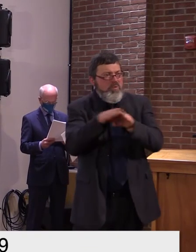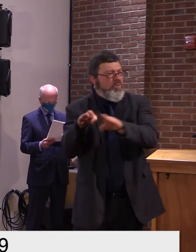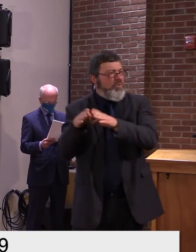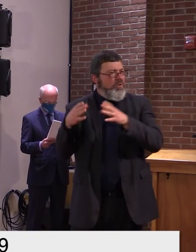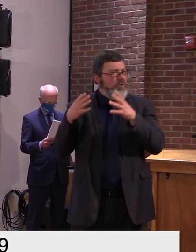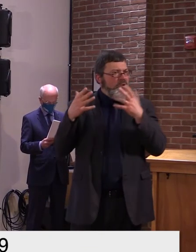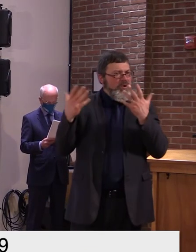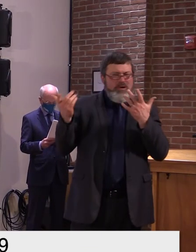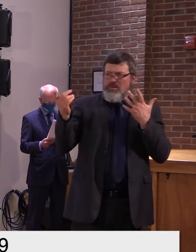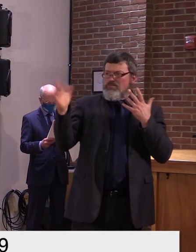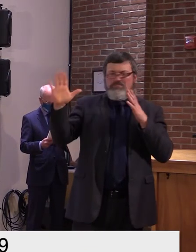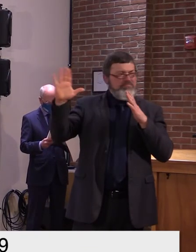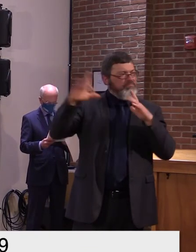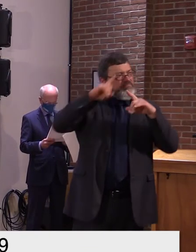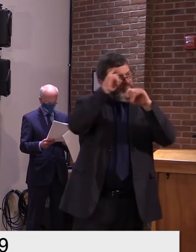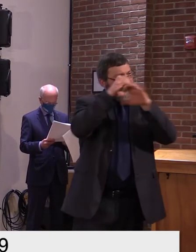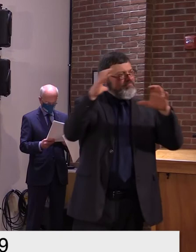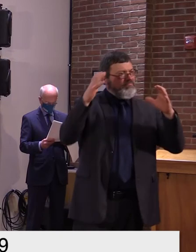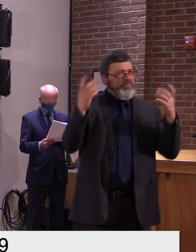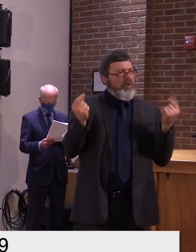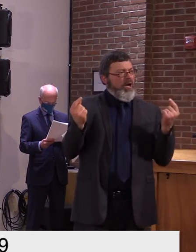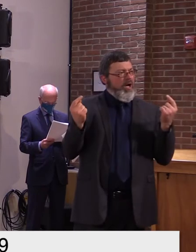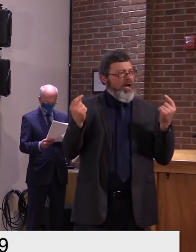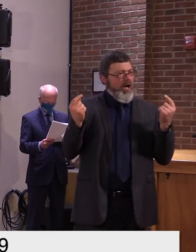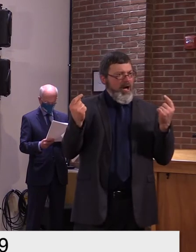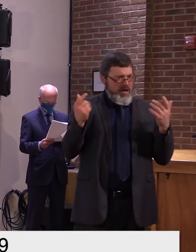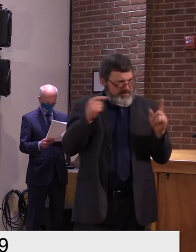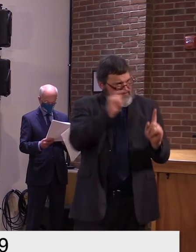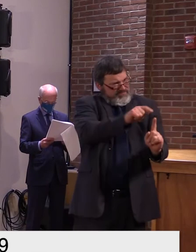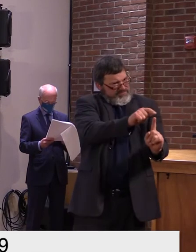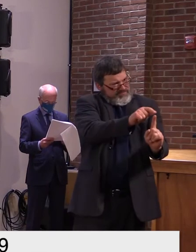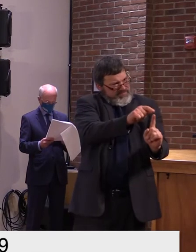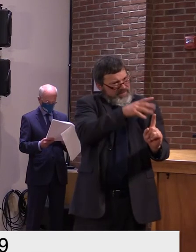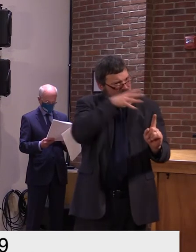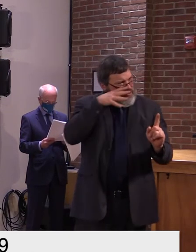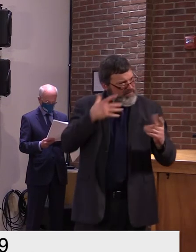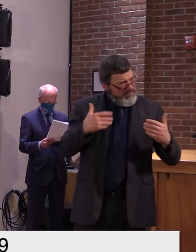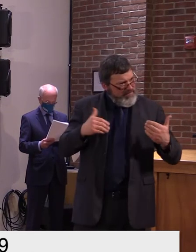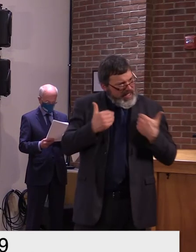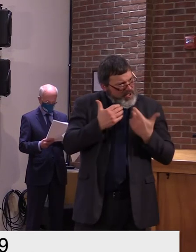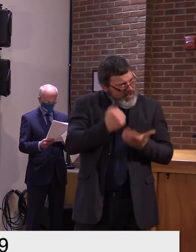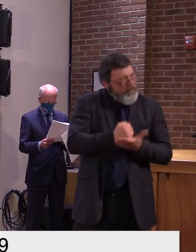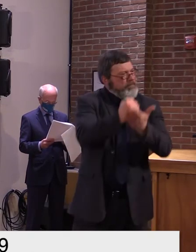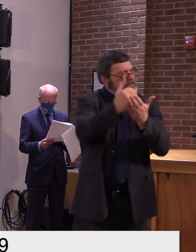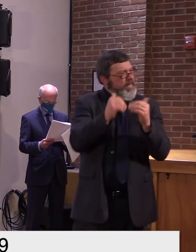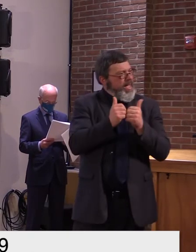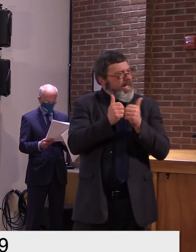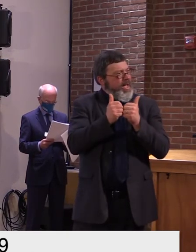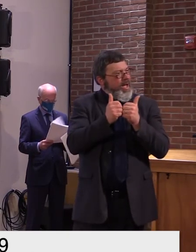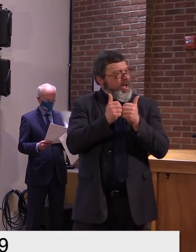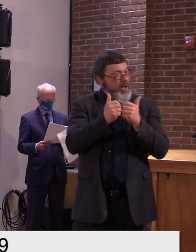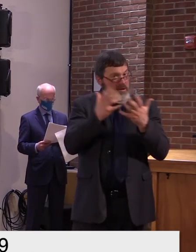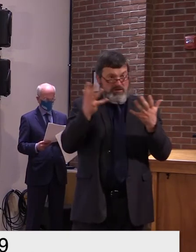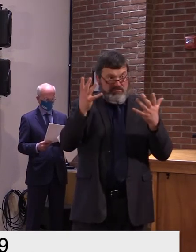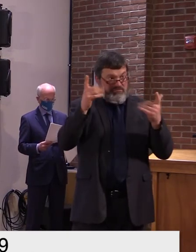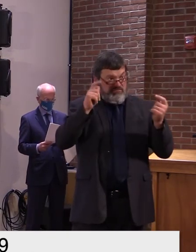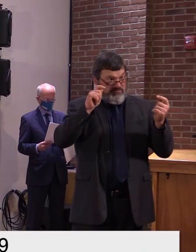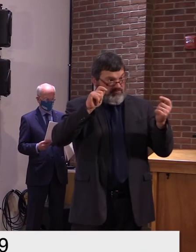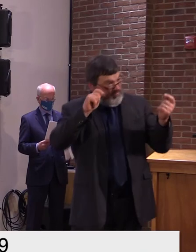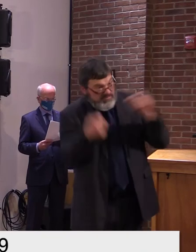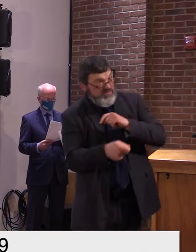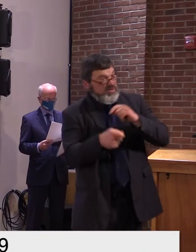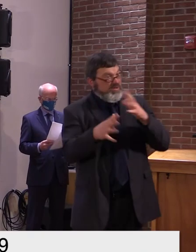dairy beyond this commodity market that we're currently in? Yeah, there's no doubt that our dairy farmers have been struggling